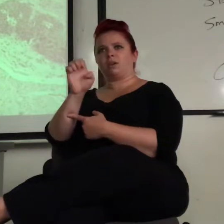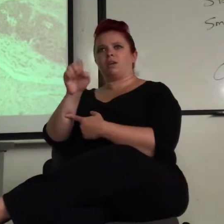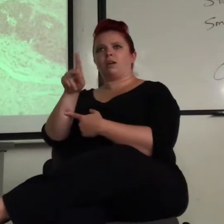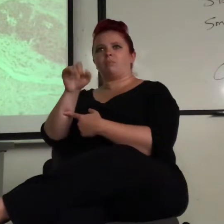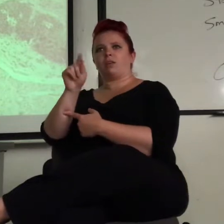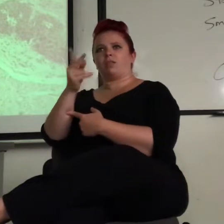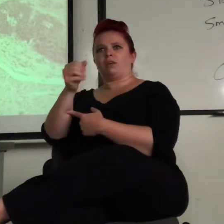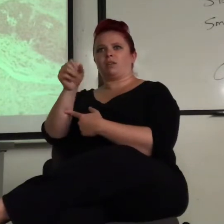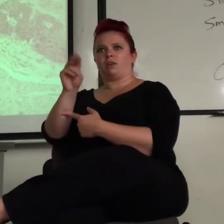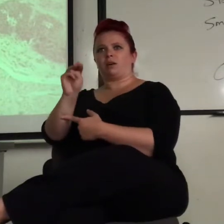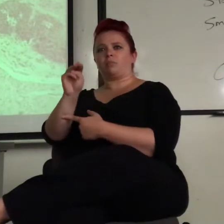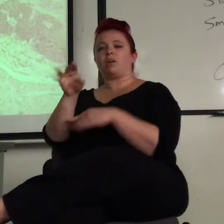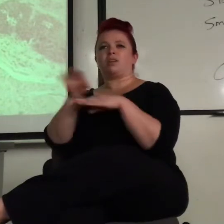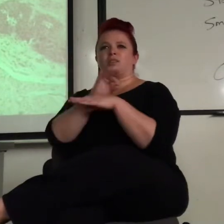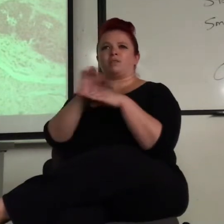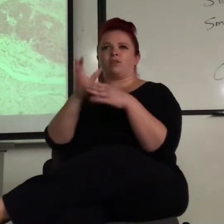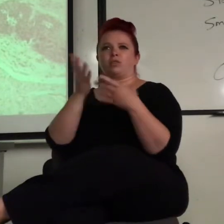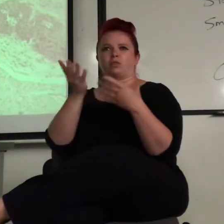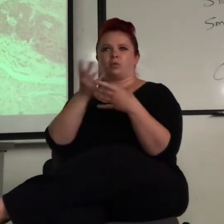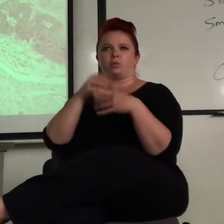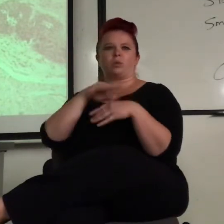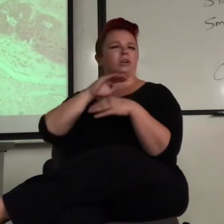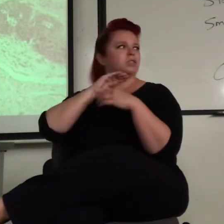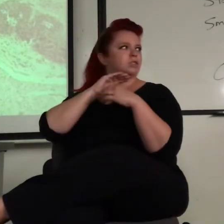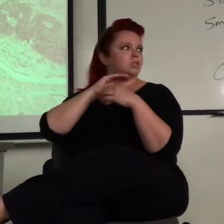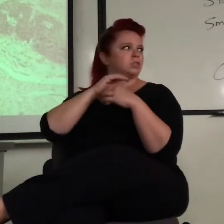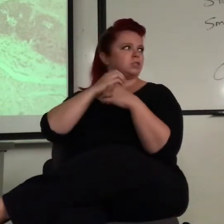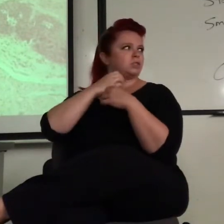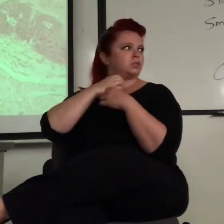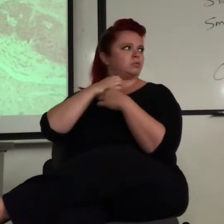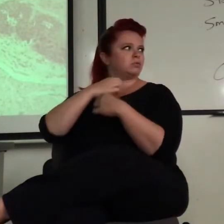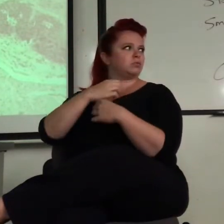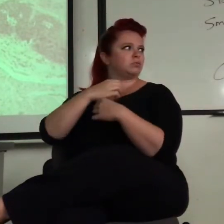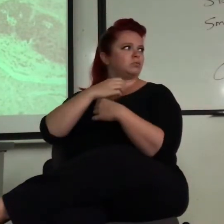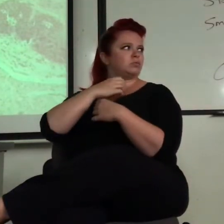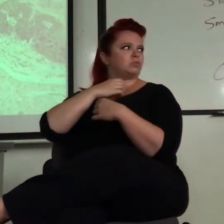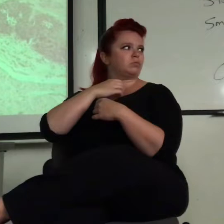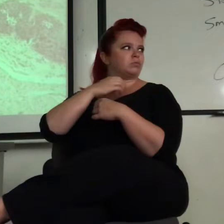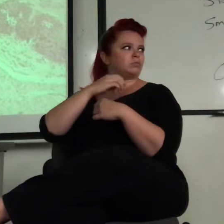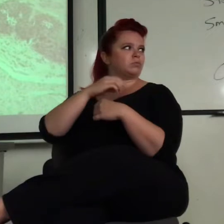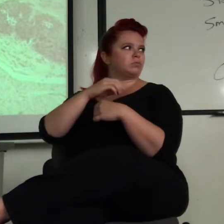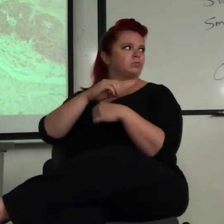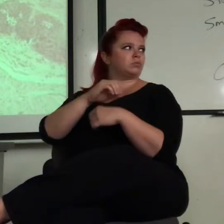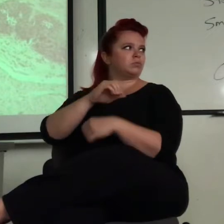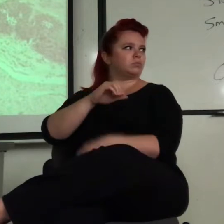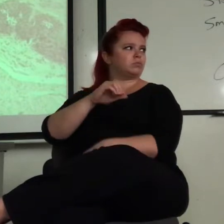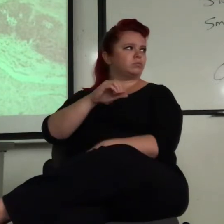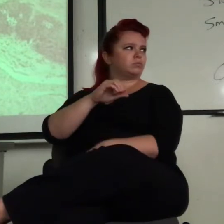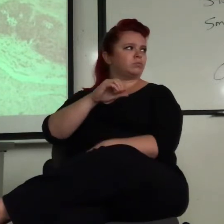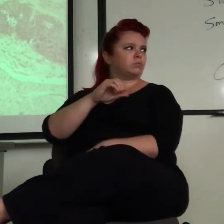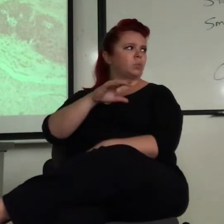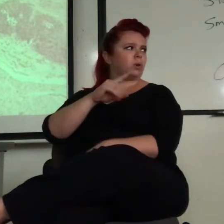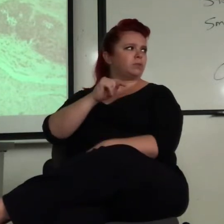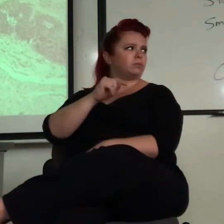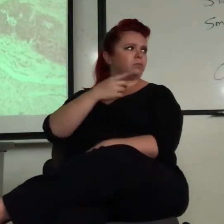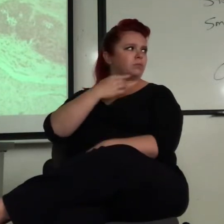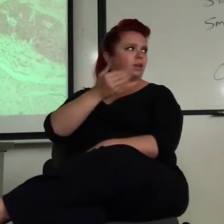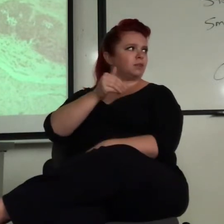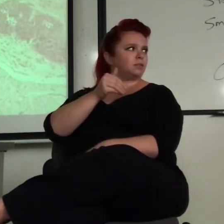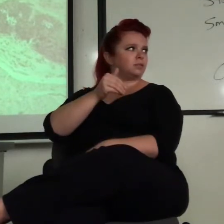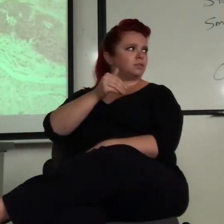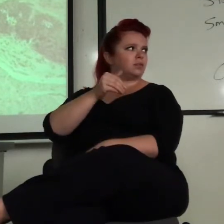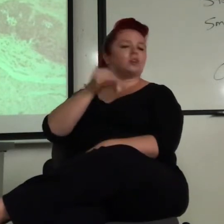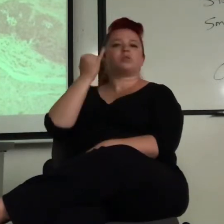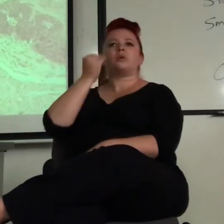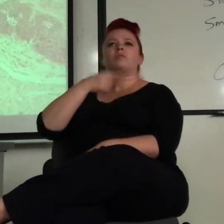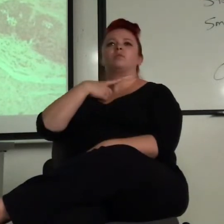you swallow a potato chip shard, then it sloughs off the top layers, right? The apical layers and the basal layers will replace it. Number